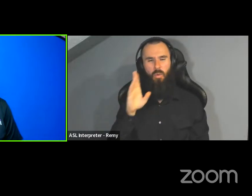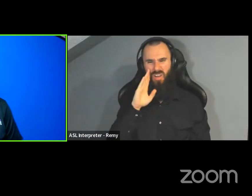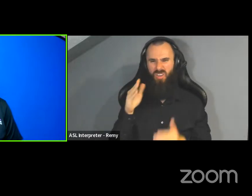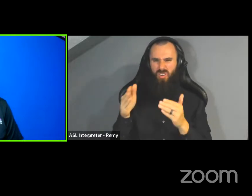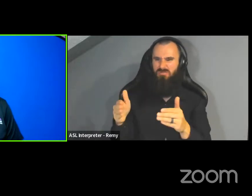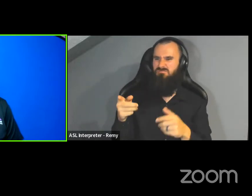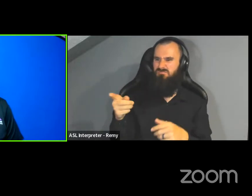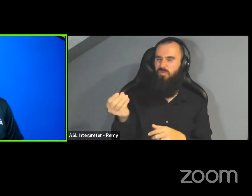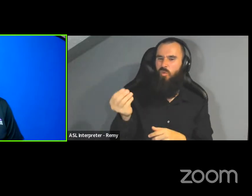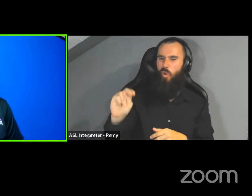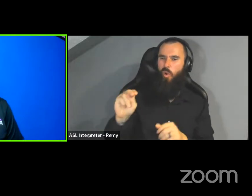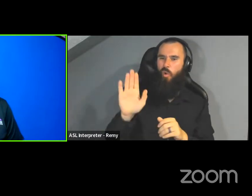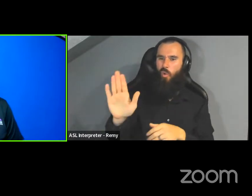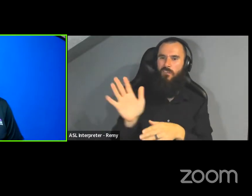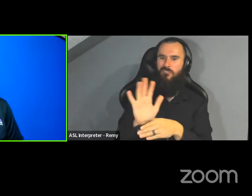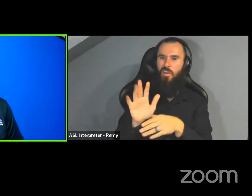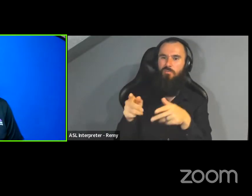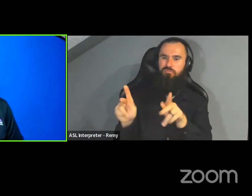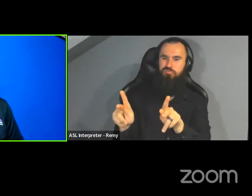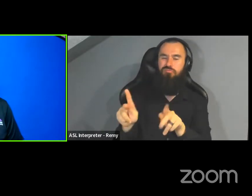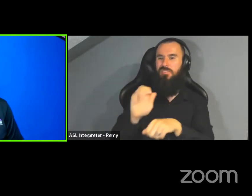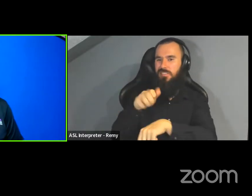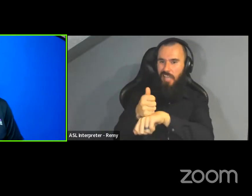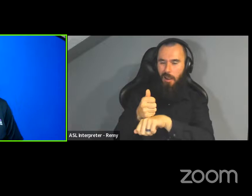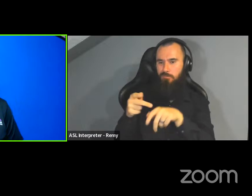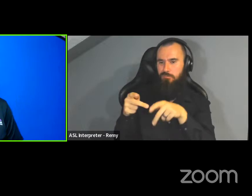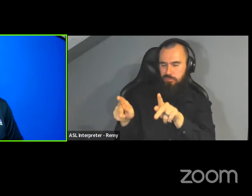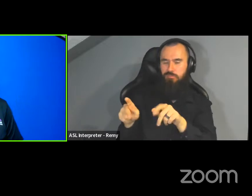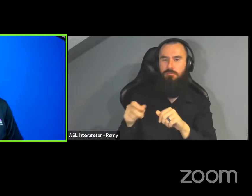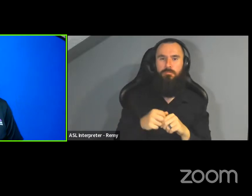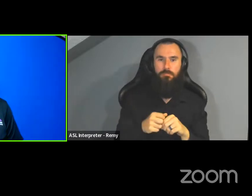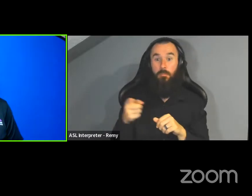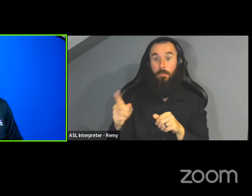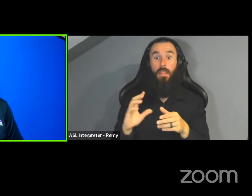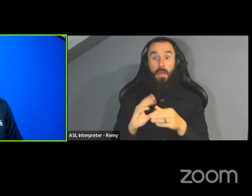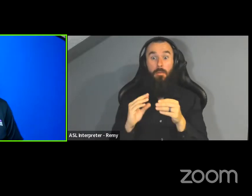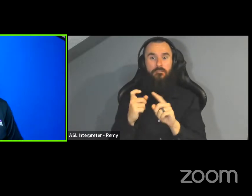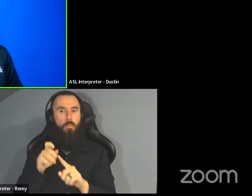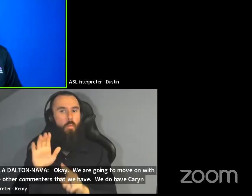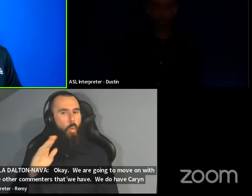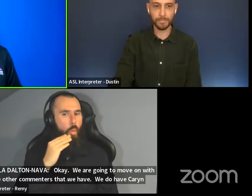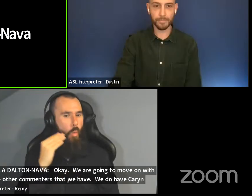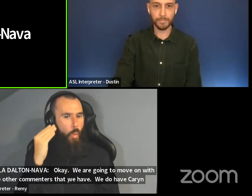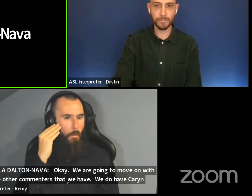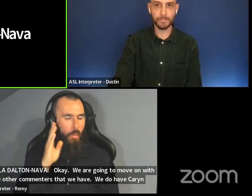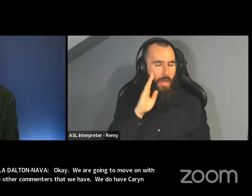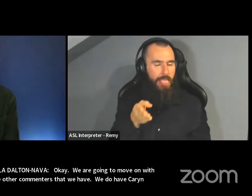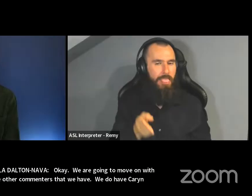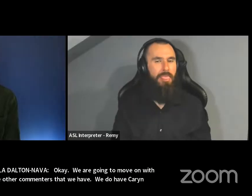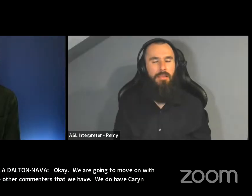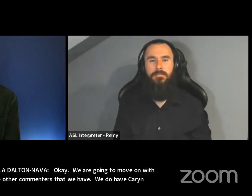her video and get her set up here. And she is commenting from home.